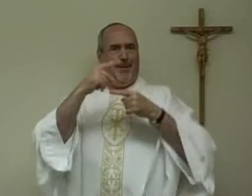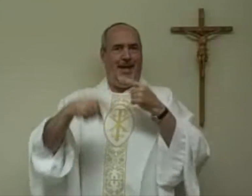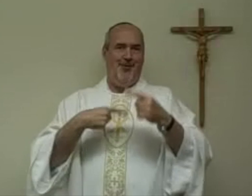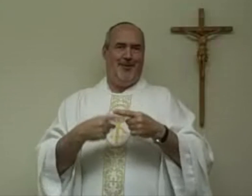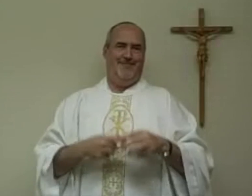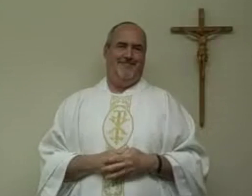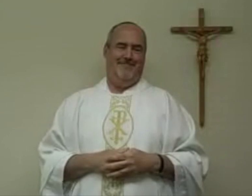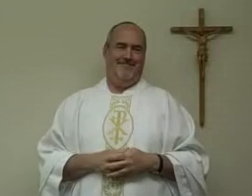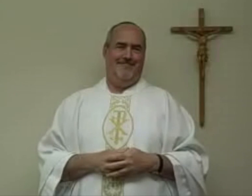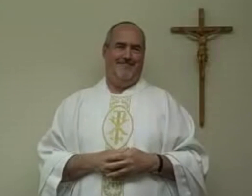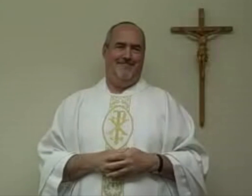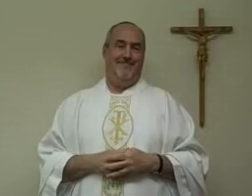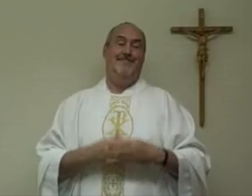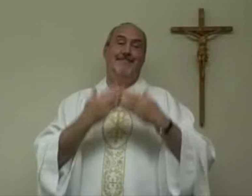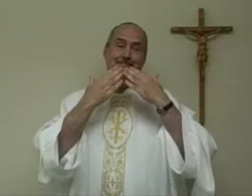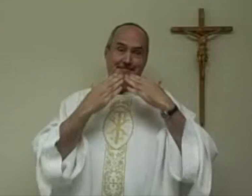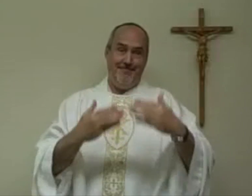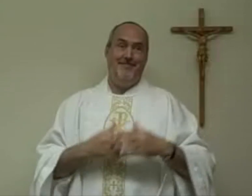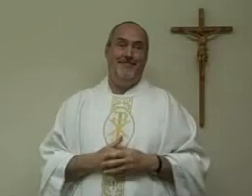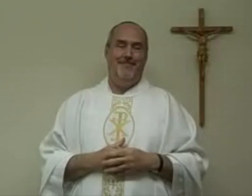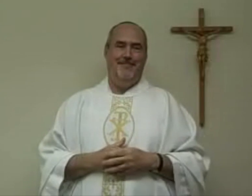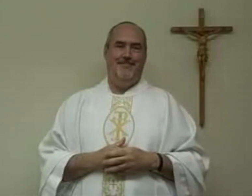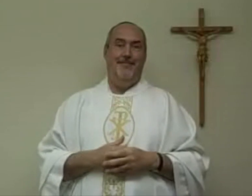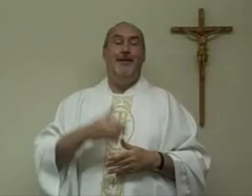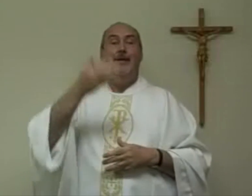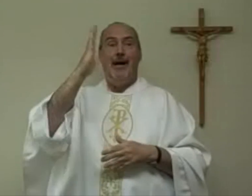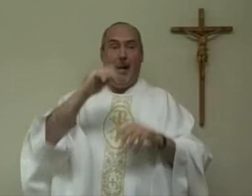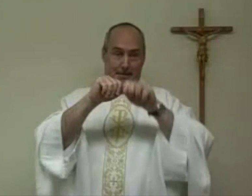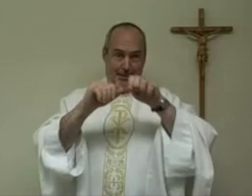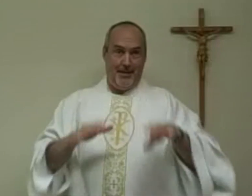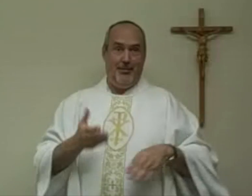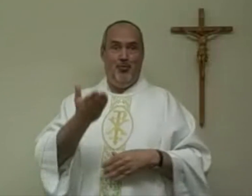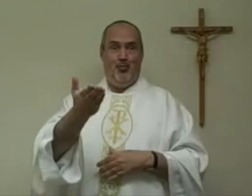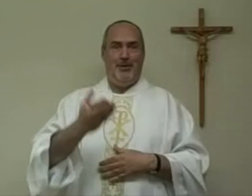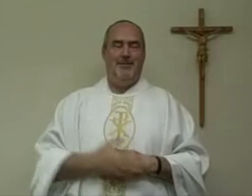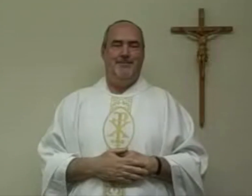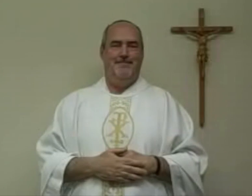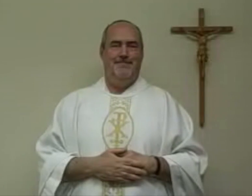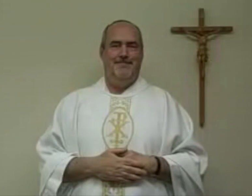it gives us a lot of things to contemplate. Thank you, and God bless you.